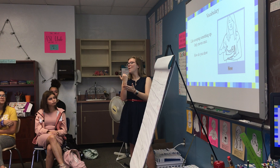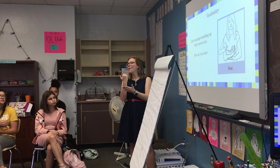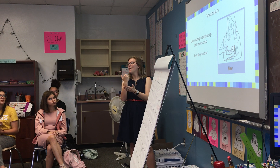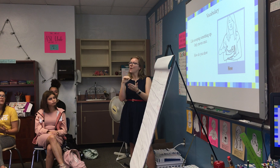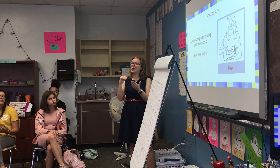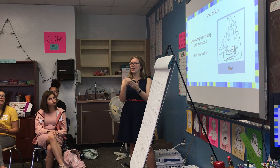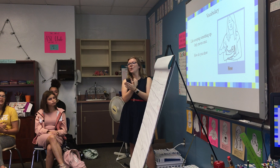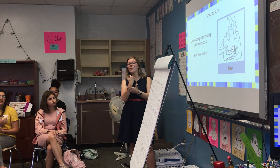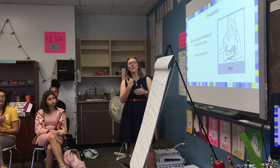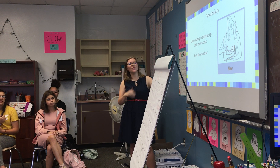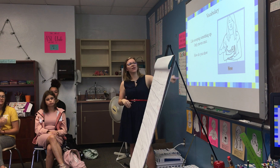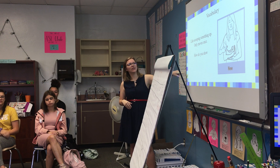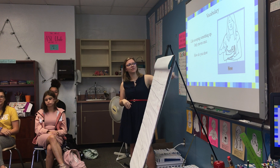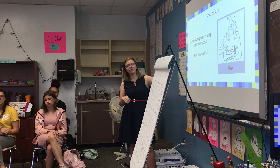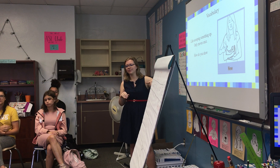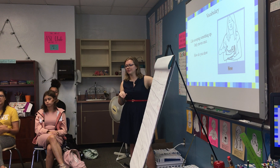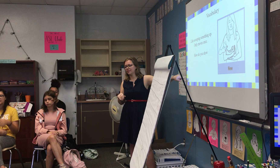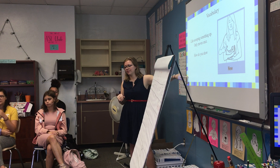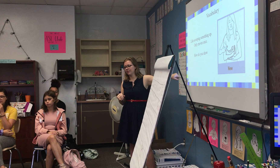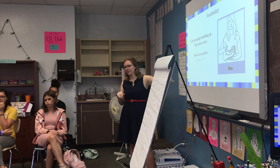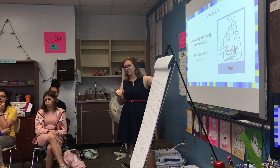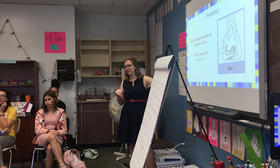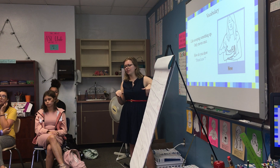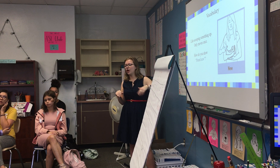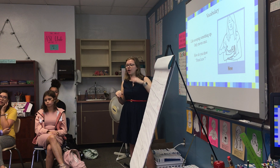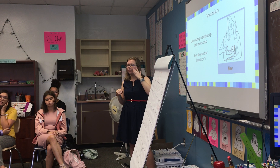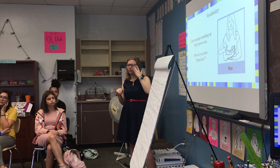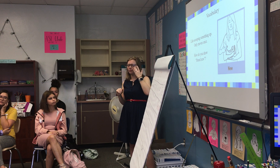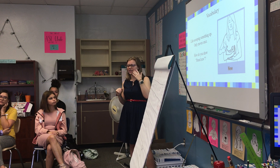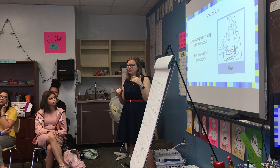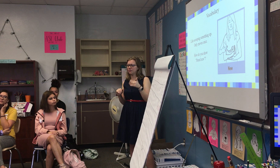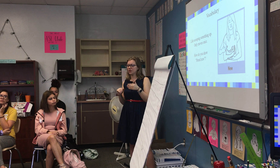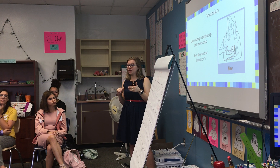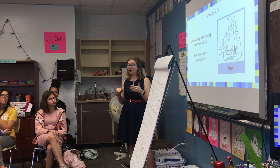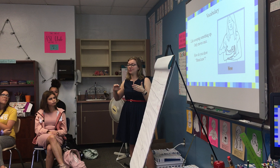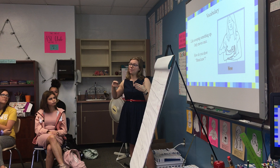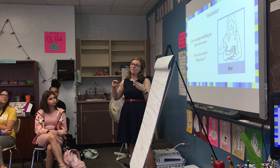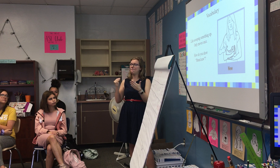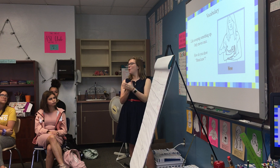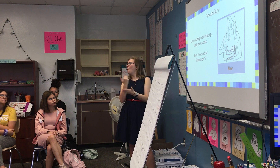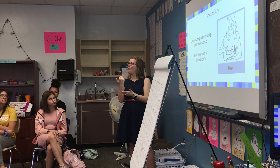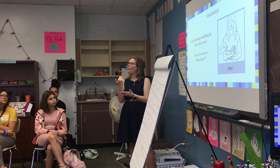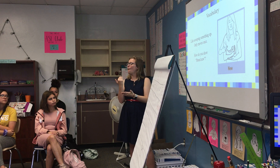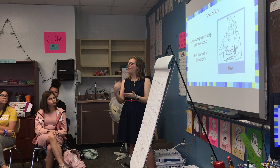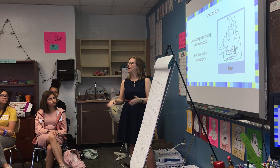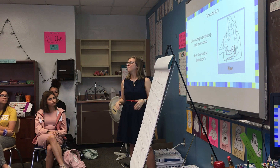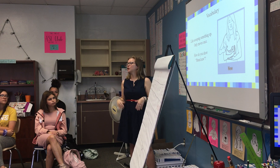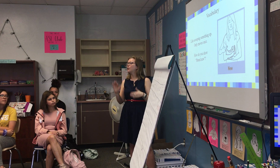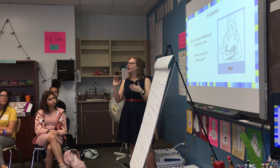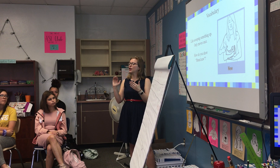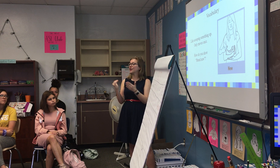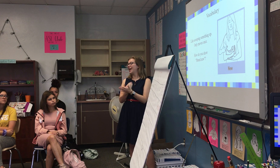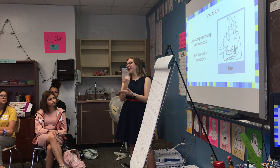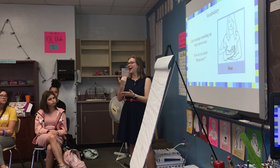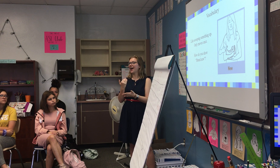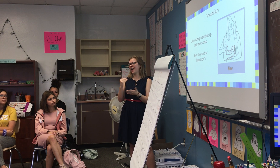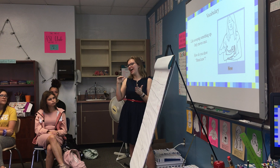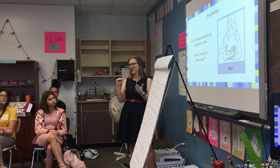You have to make that sound. You gotta make that. No, but sometimes I will. But you want to look like